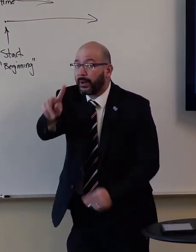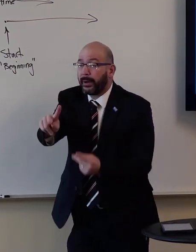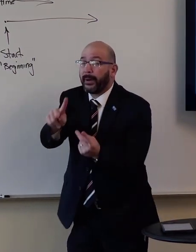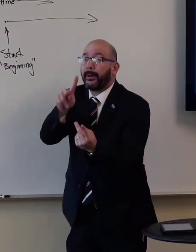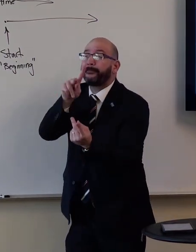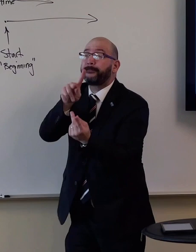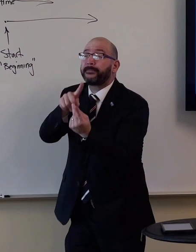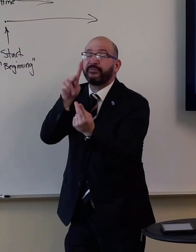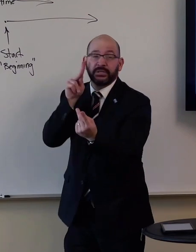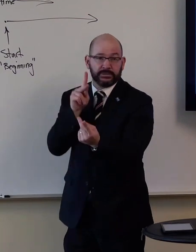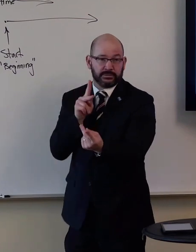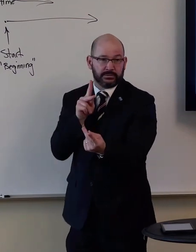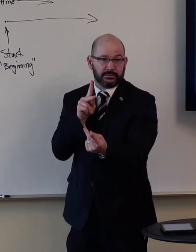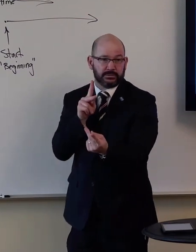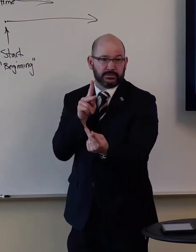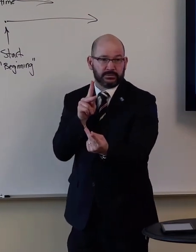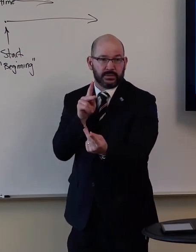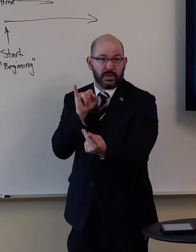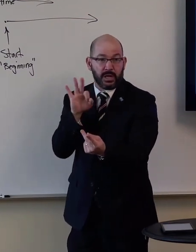us light. The right kind of light.